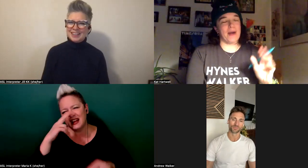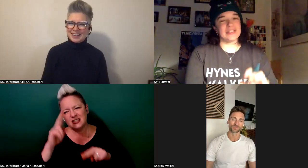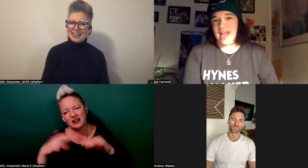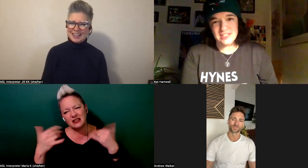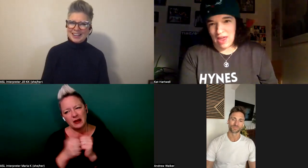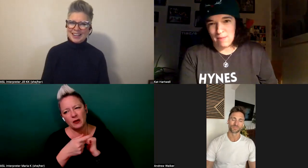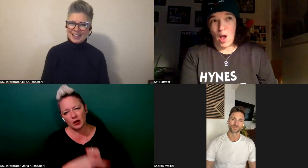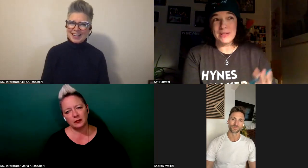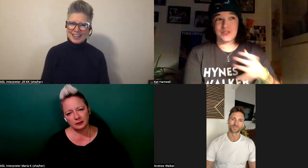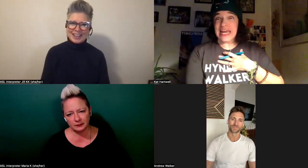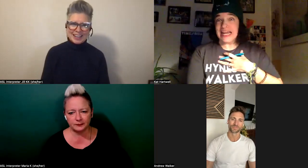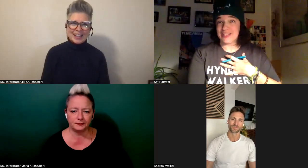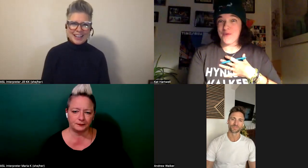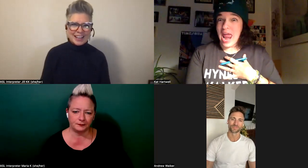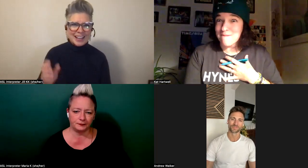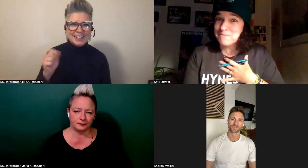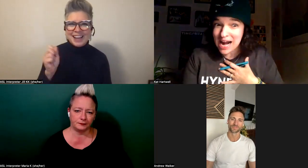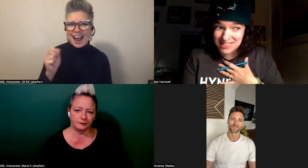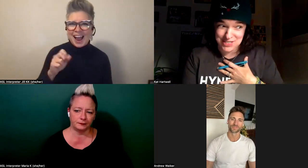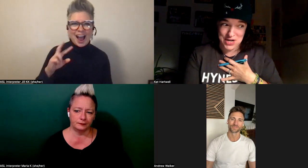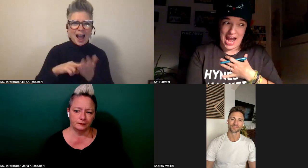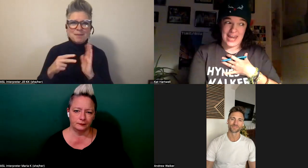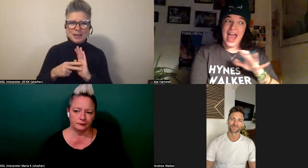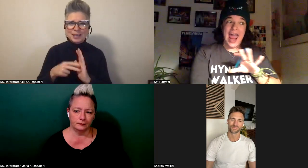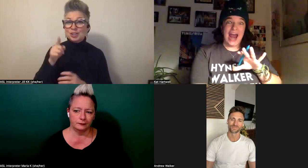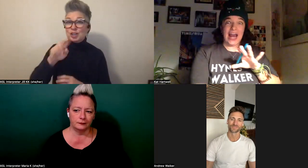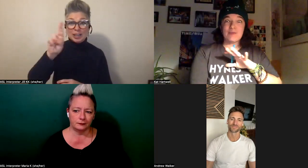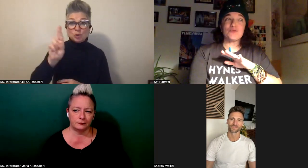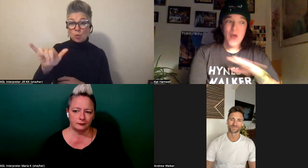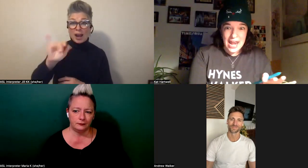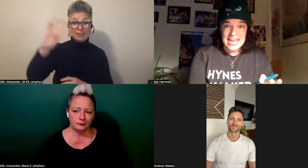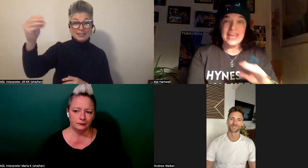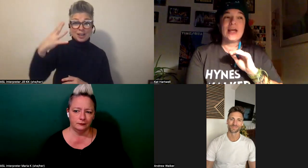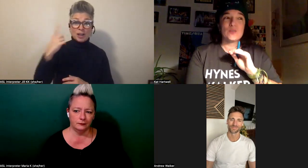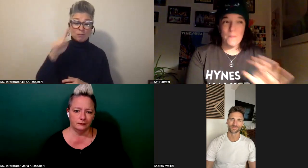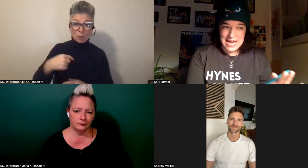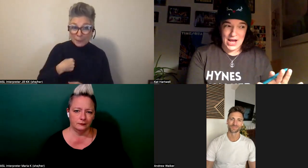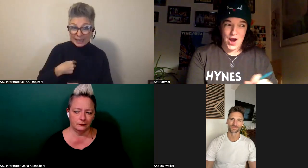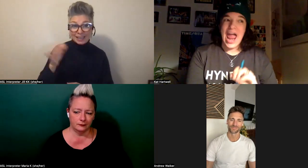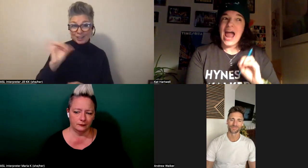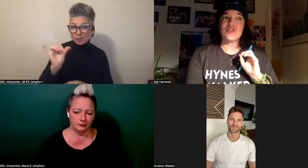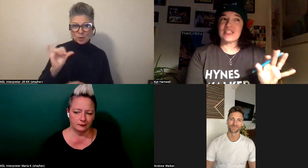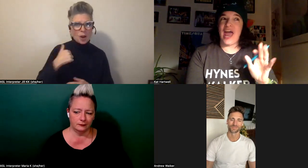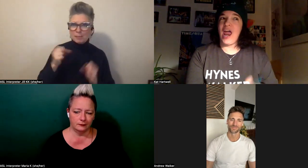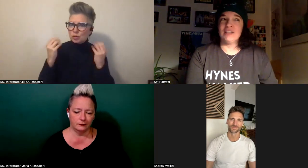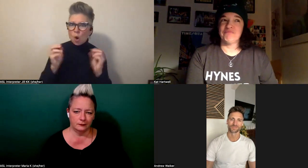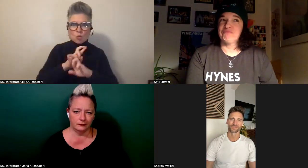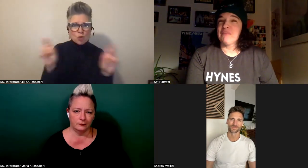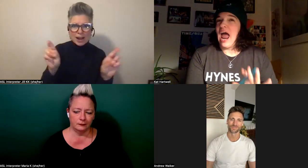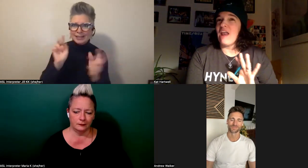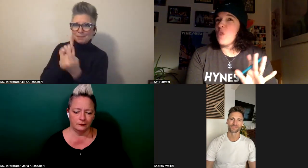with her. Everybody says that about her. I mean, she is the ray of my sunshine. And I'm just ready to meet her. I just